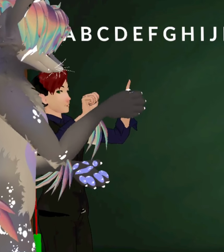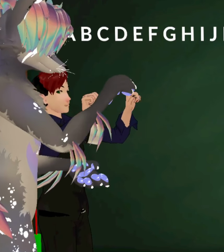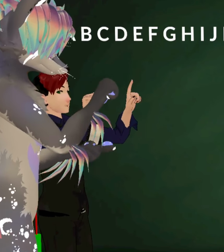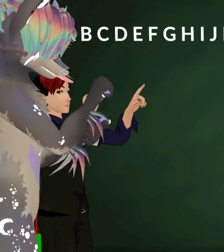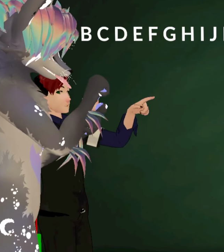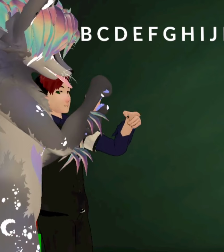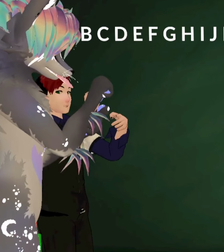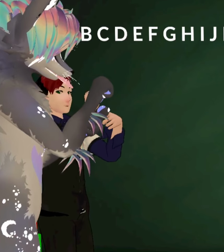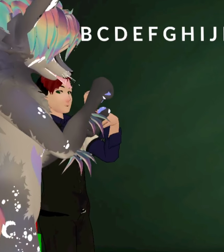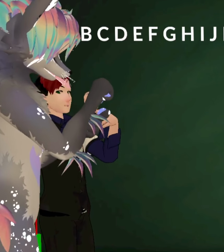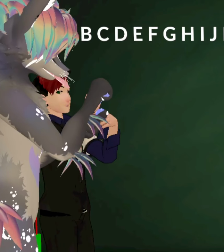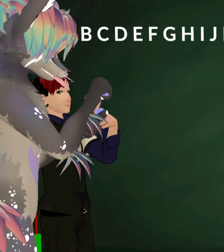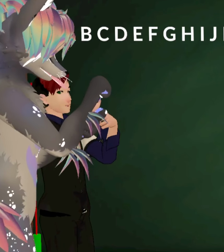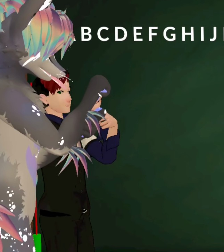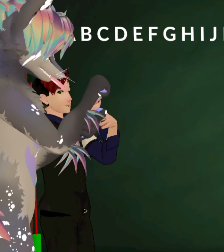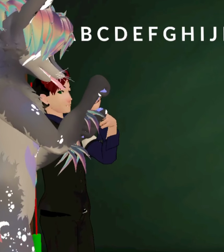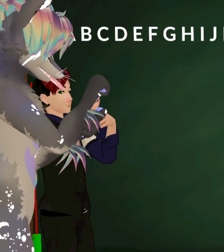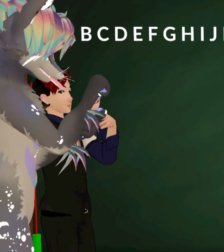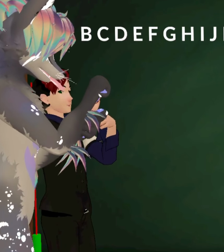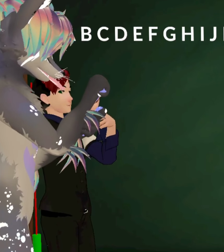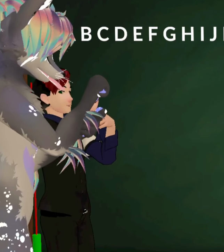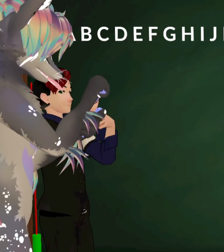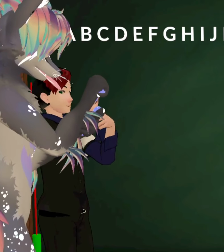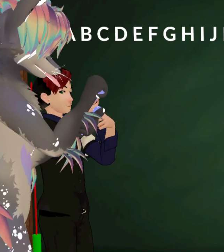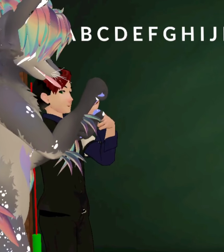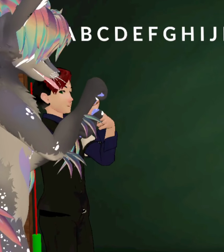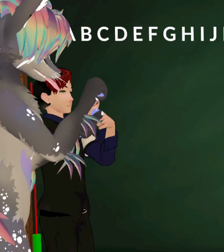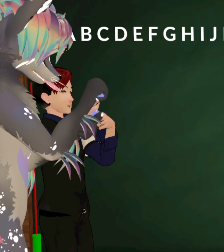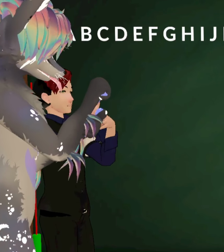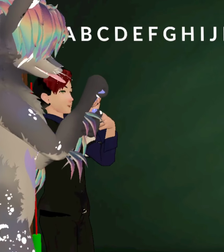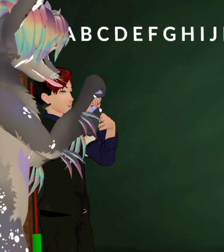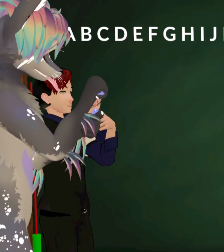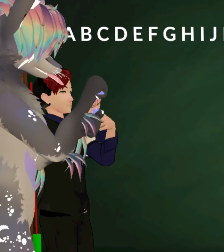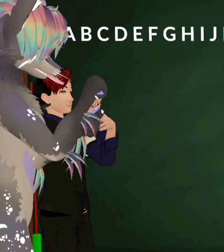take our other finger and put it here to show, hey, this is where your thumb's actually supposed to be.